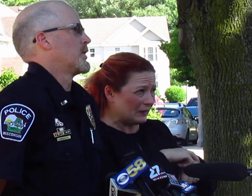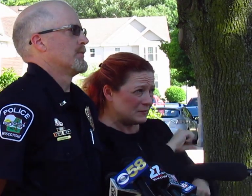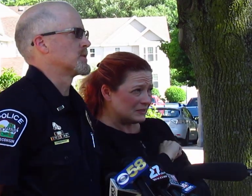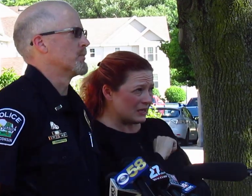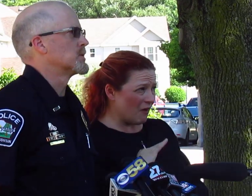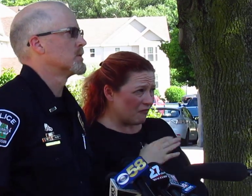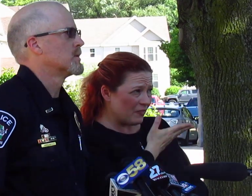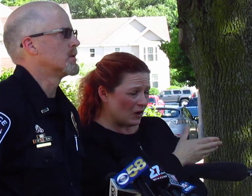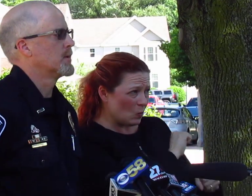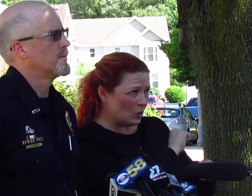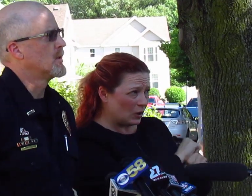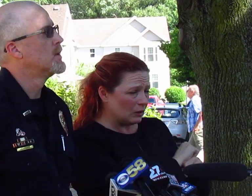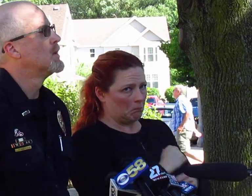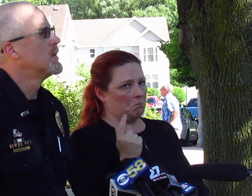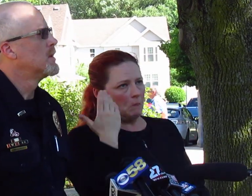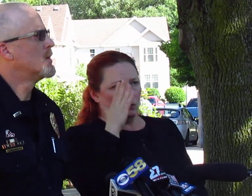I just don't have those numbers.